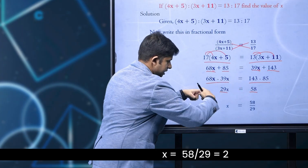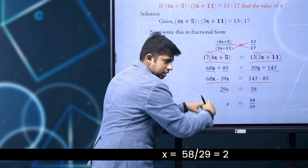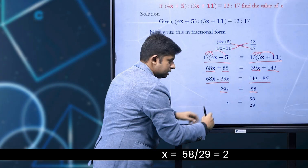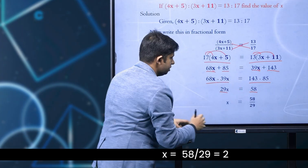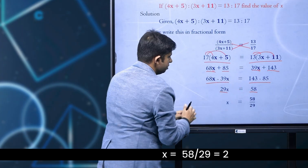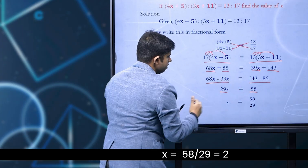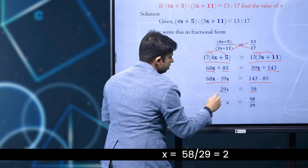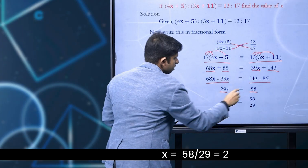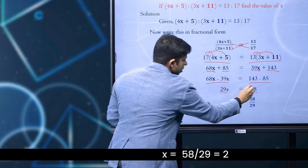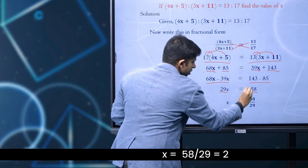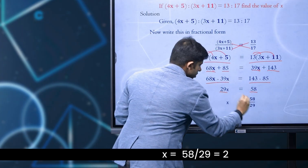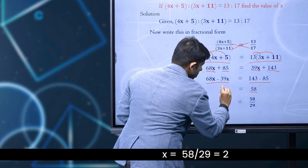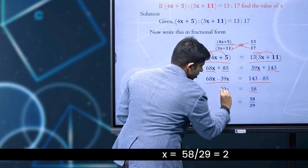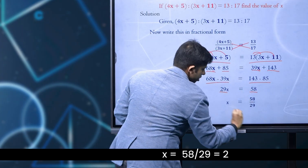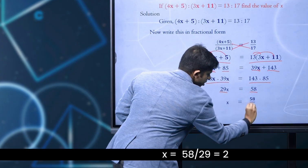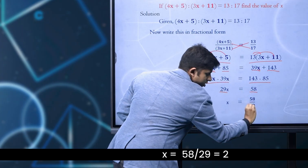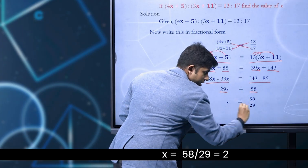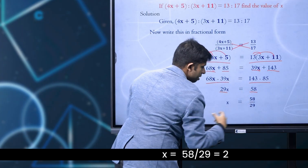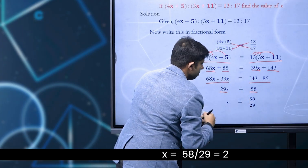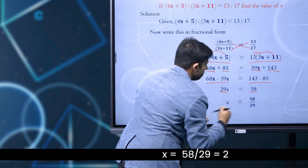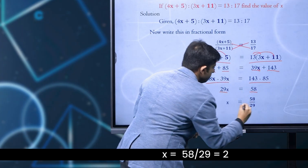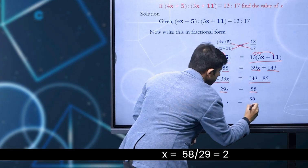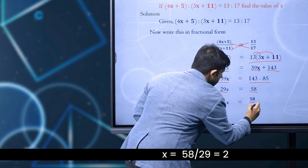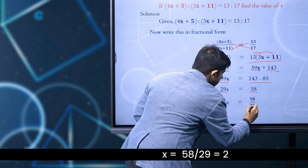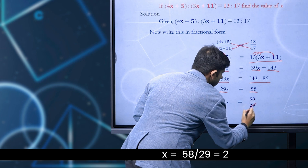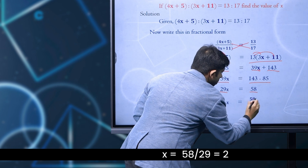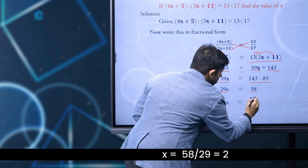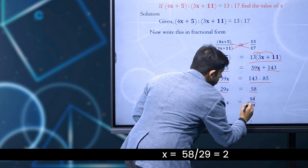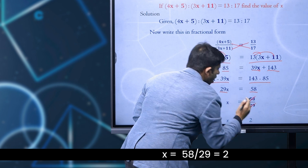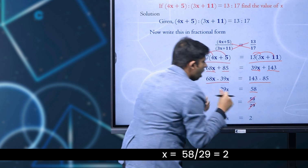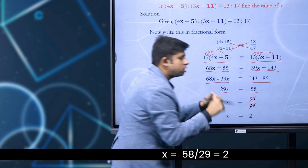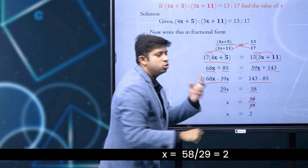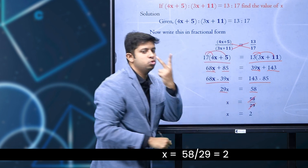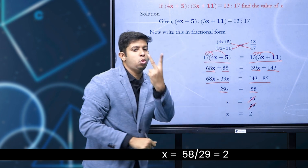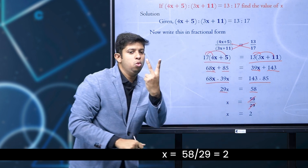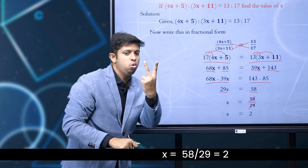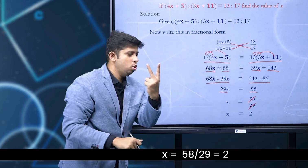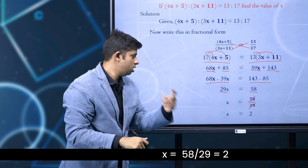X equals to 58 by 29 equals to 2.